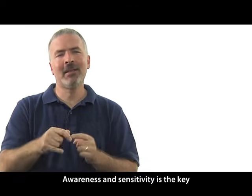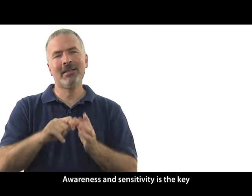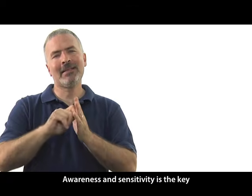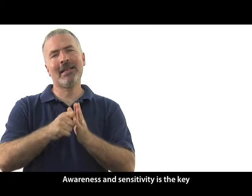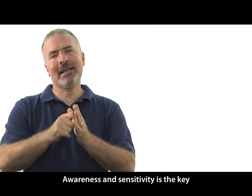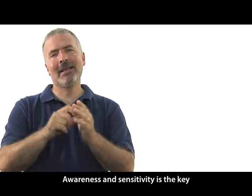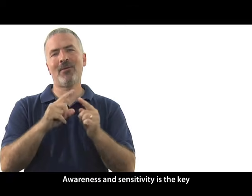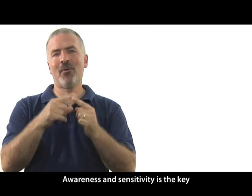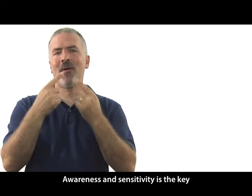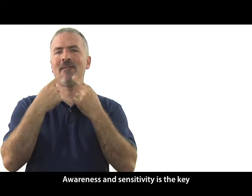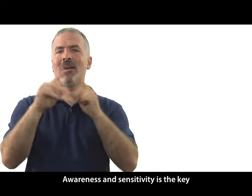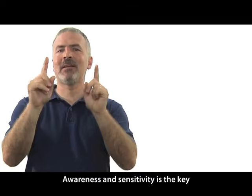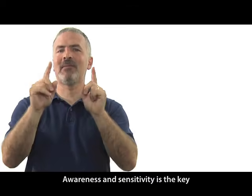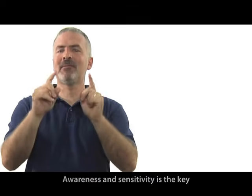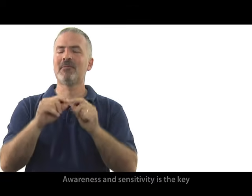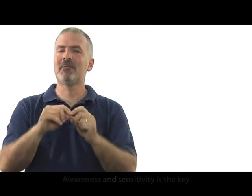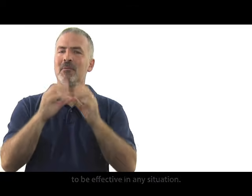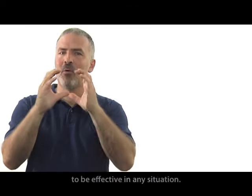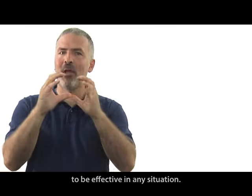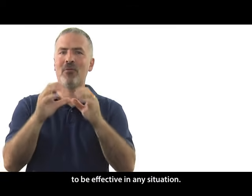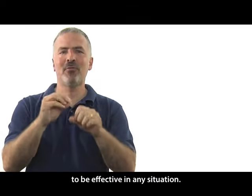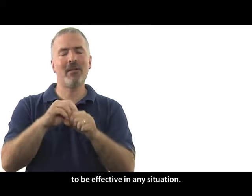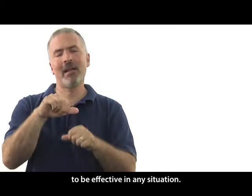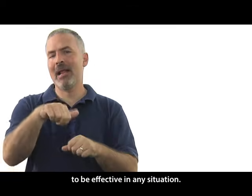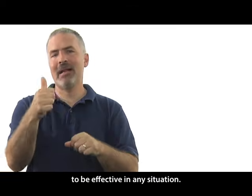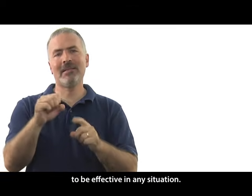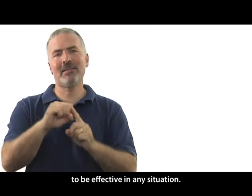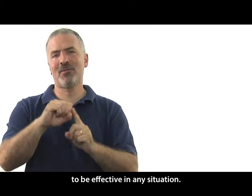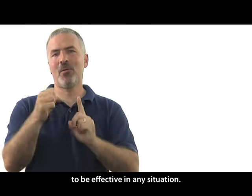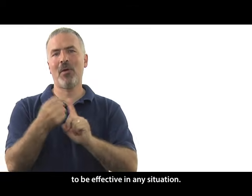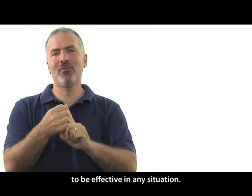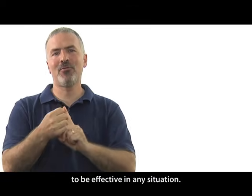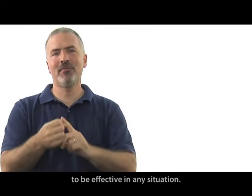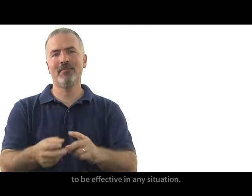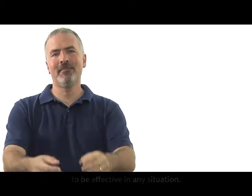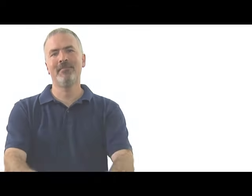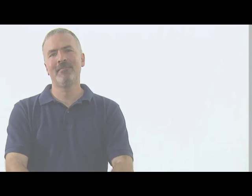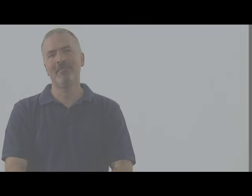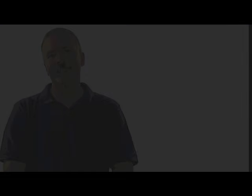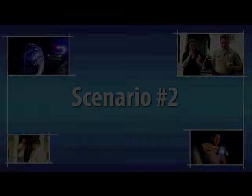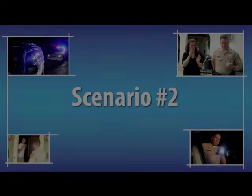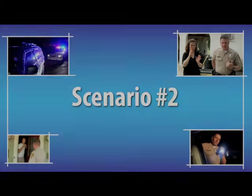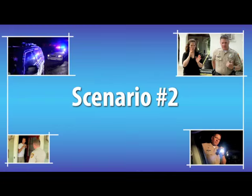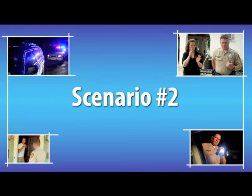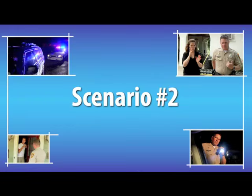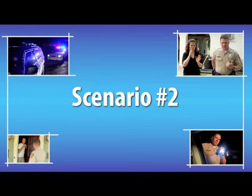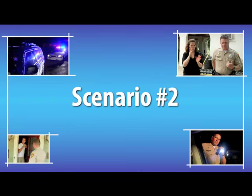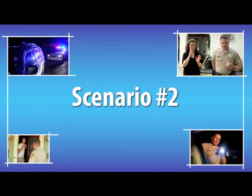Awareness and sensitivity is the key to being effective in any situation.